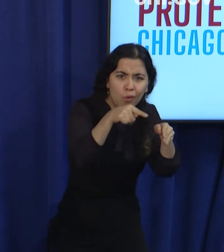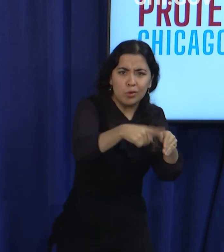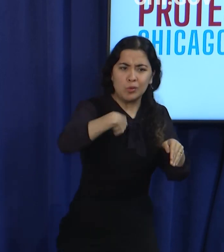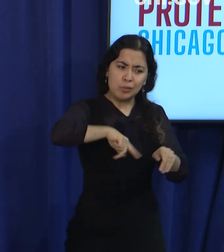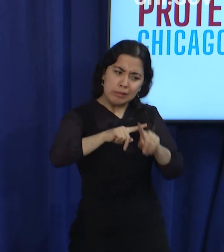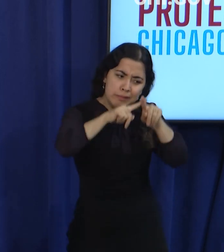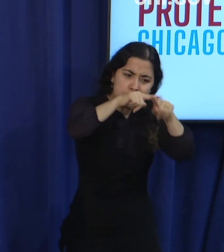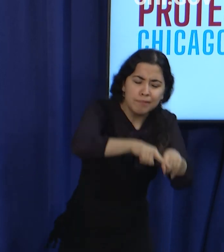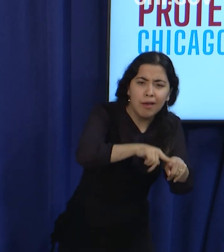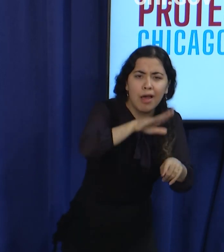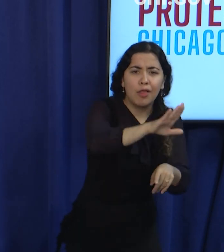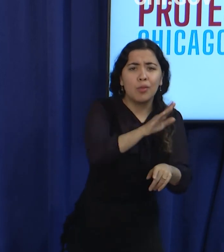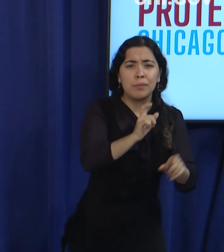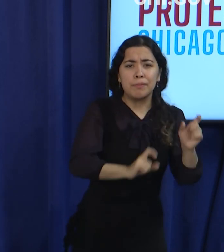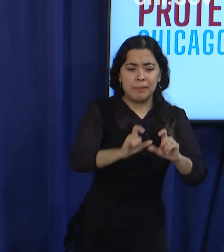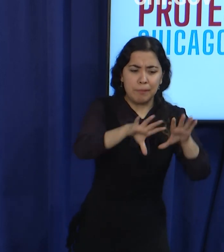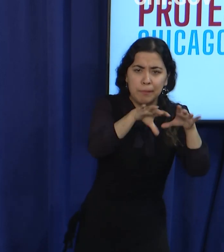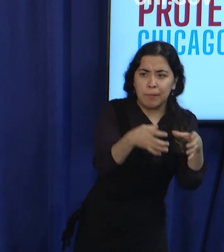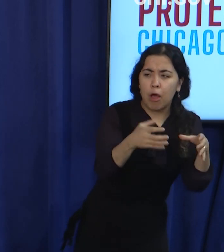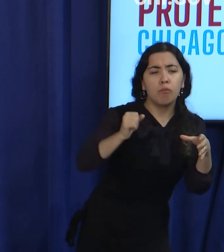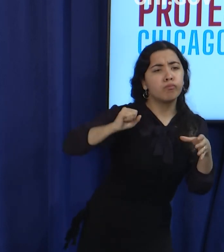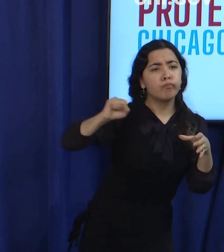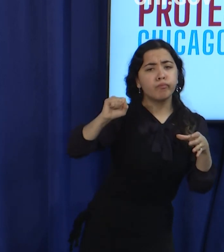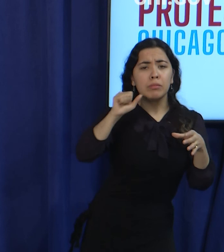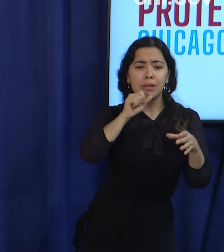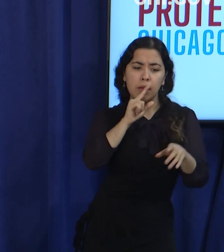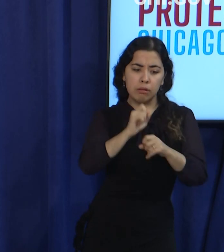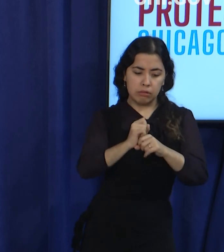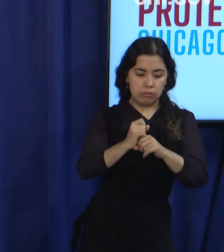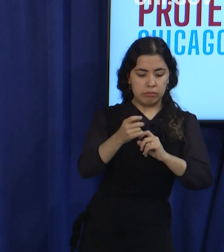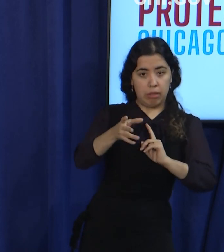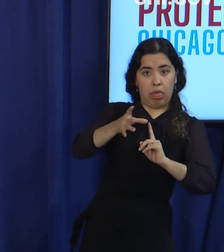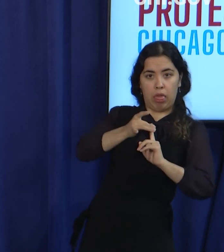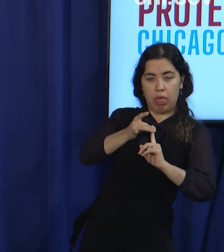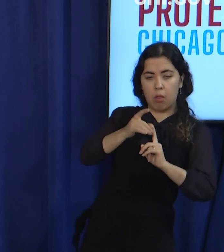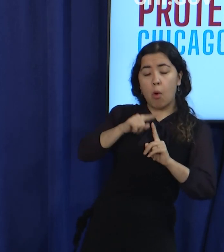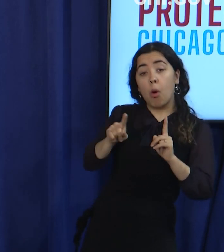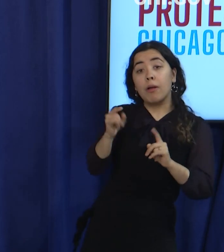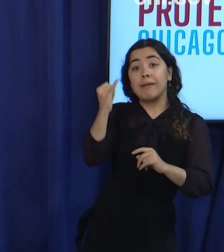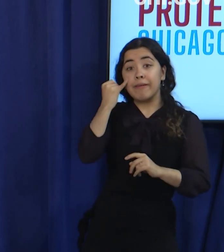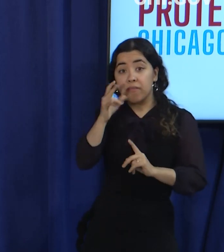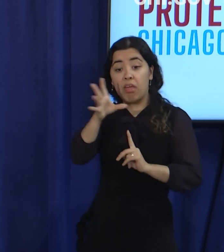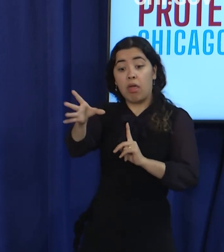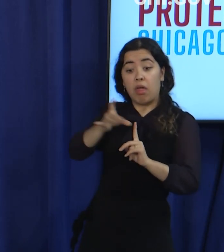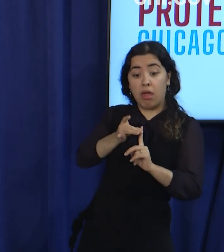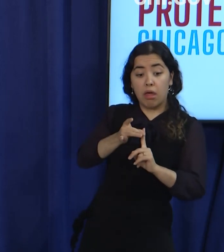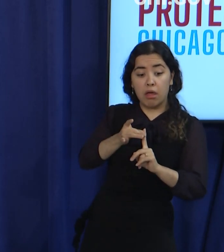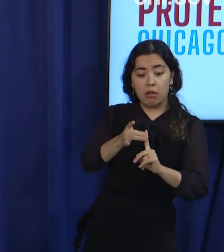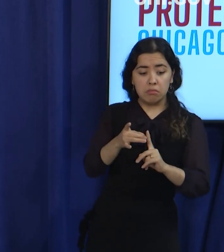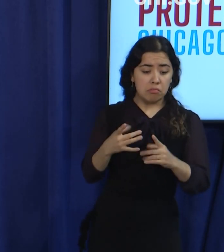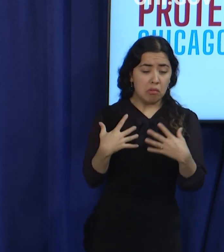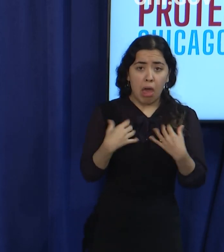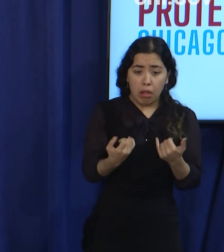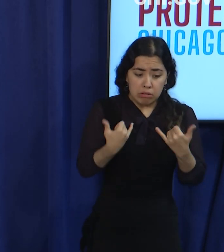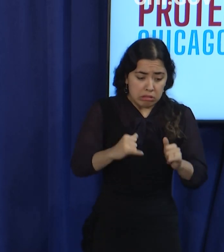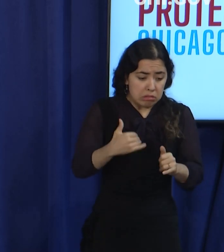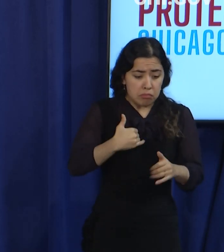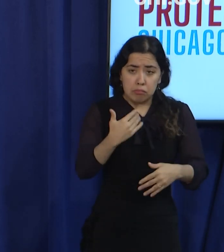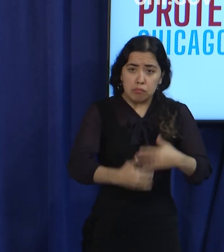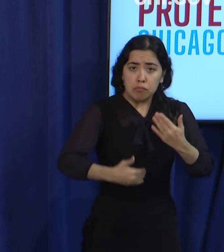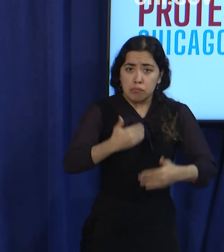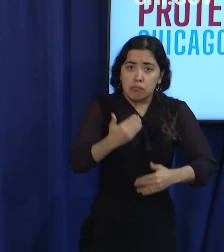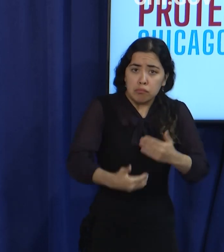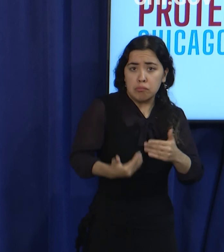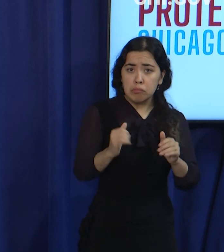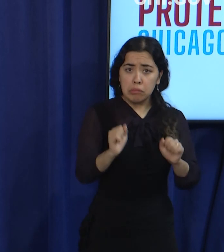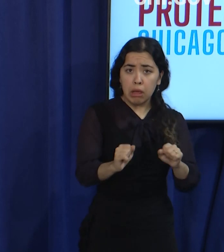people who have previously had COVID will absolutely be offered and recommended to get COVID vaccine based on what we know now.